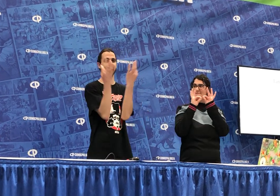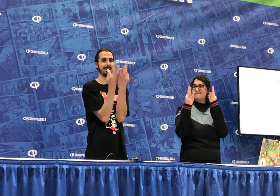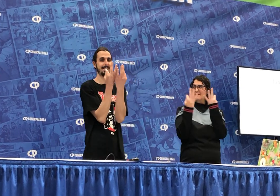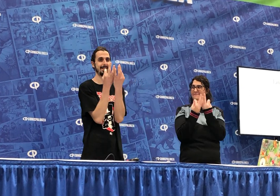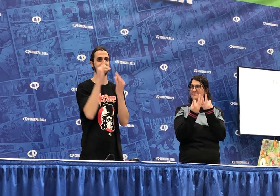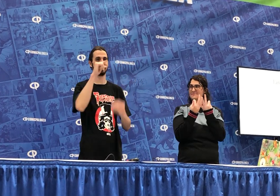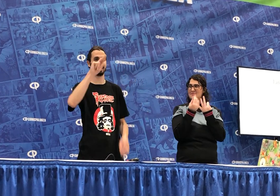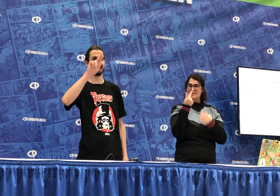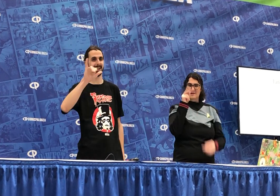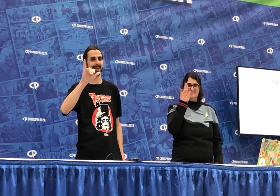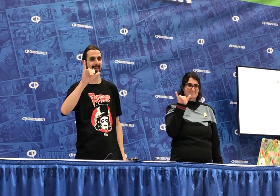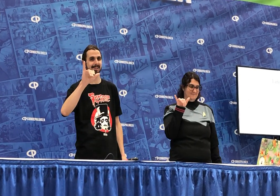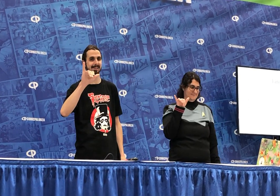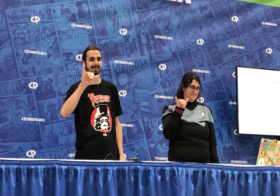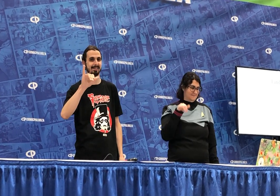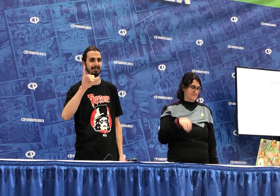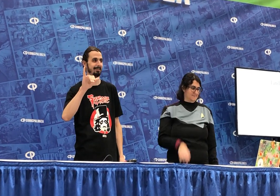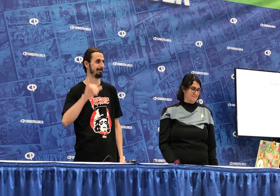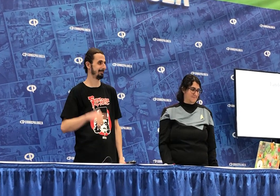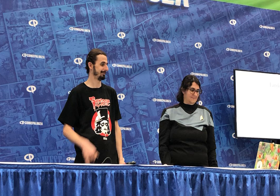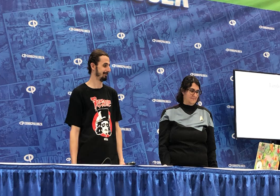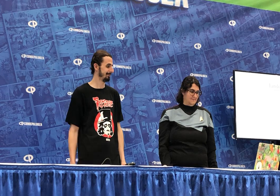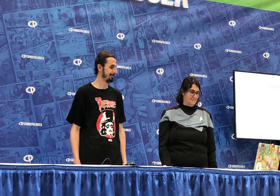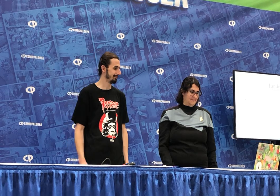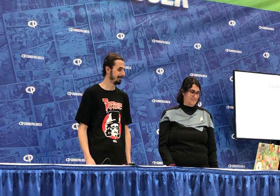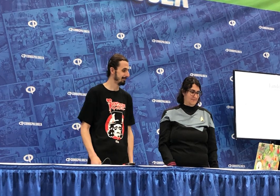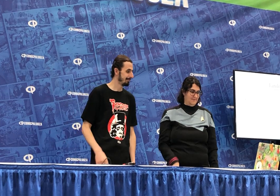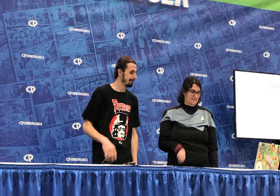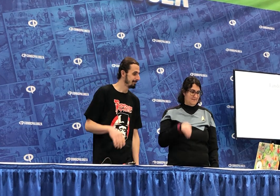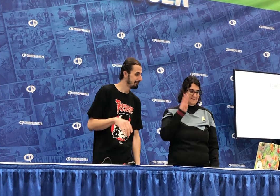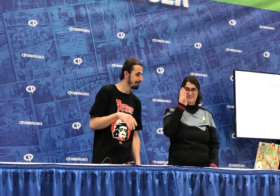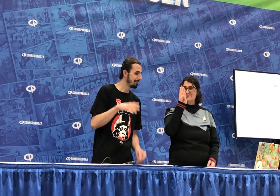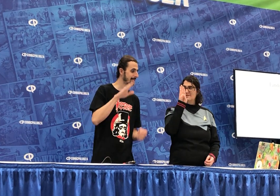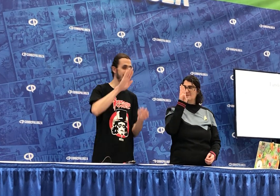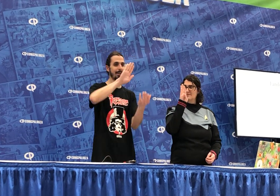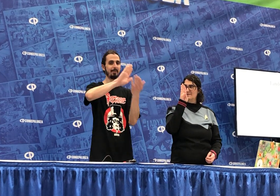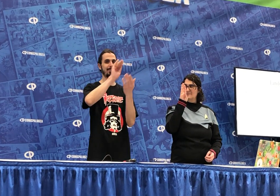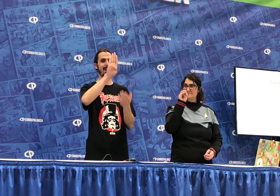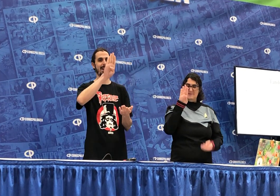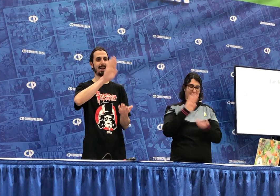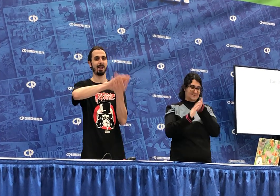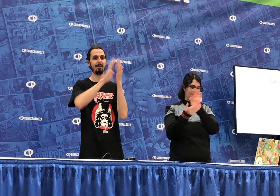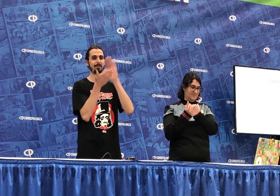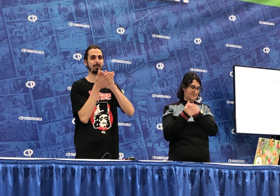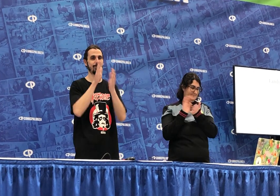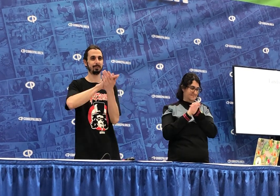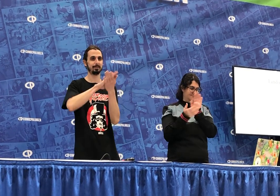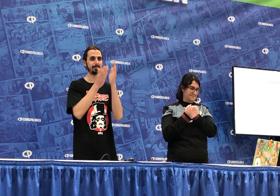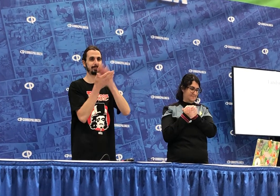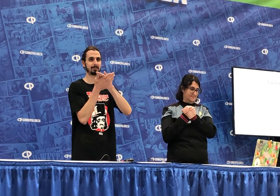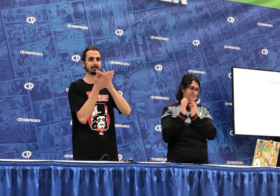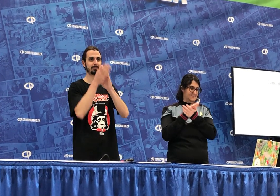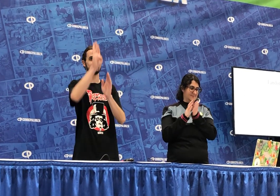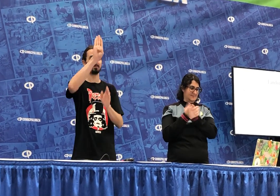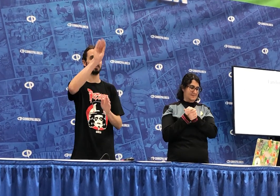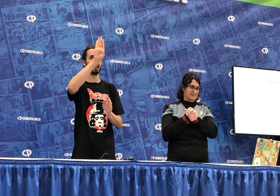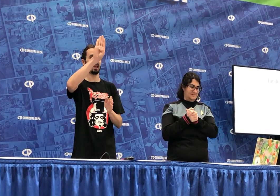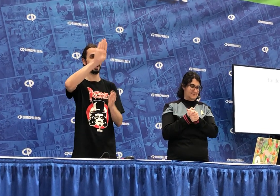Family Guy, you would do family and then spell guy. So you're signing family and then spelling guy. You could do Bob's Burgers like this.